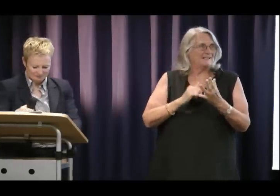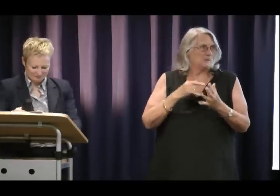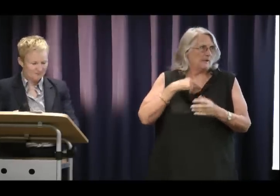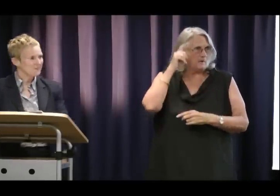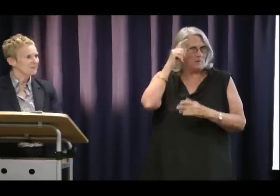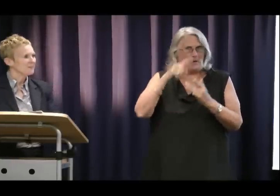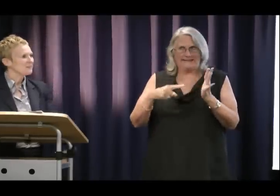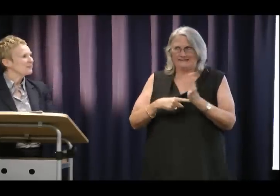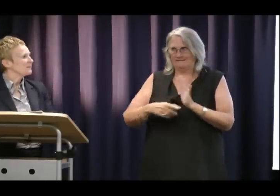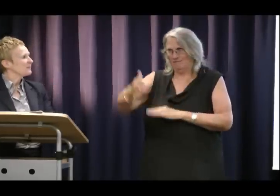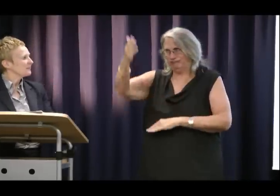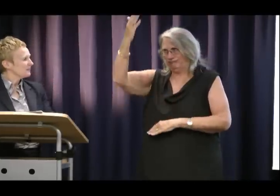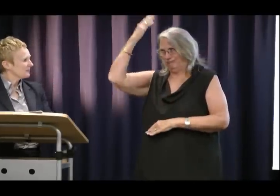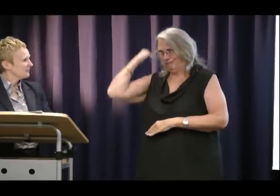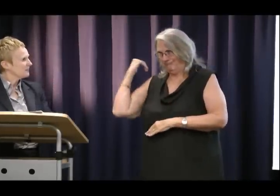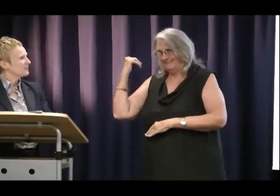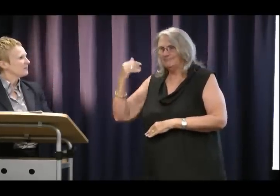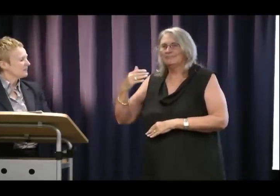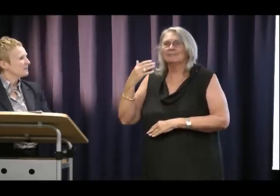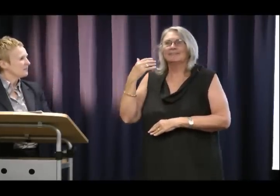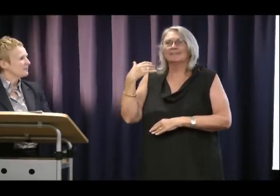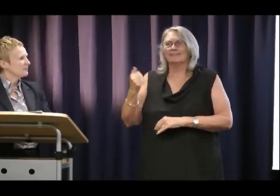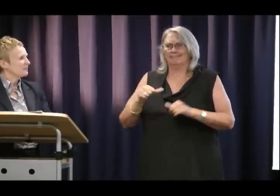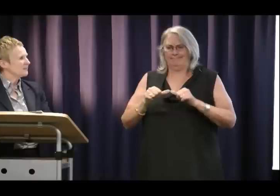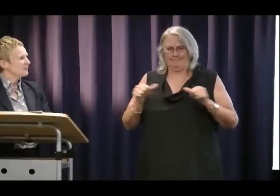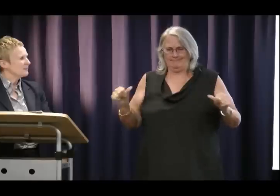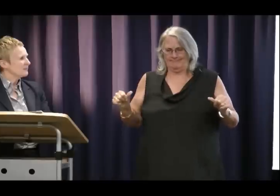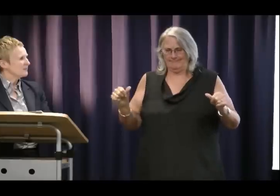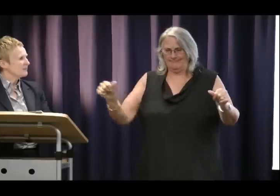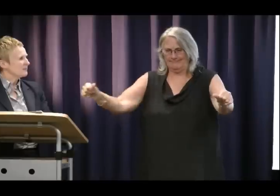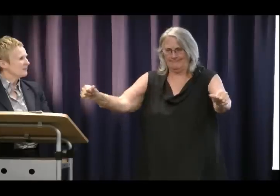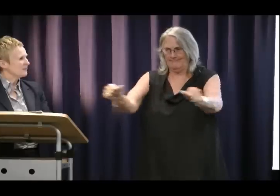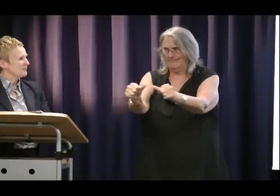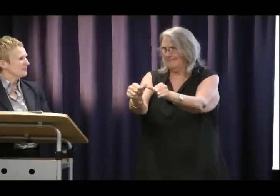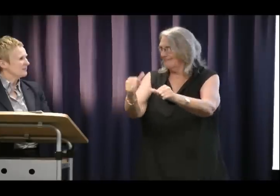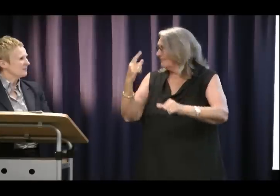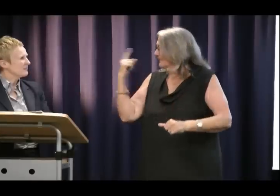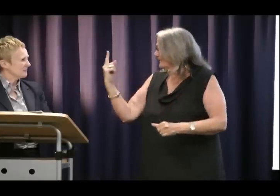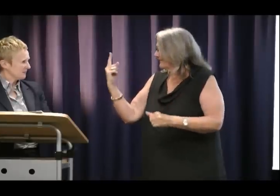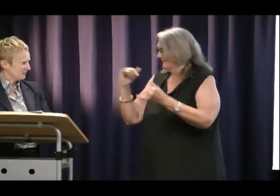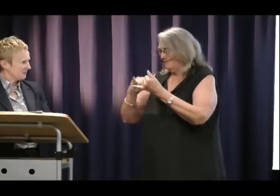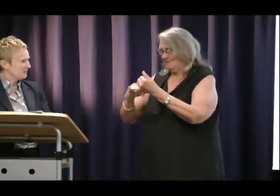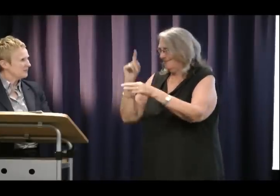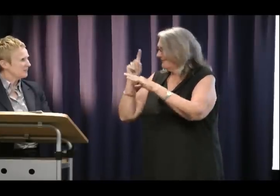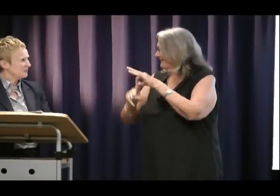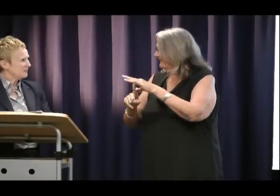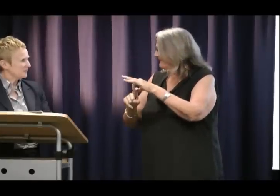first went to the Deaf Club, as we used to call it back in the day.